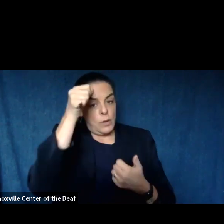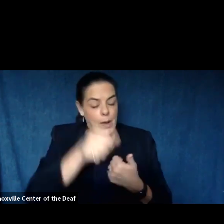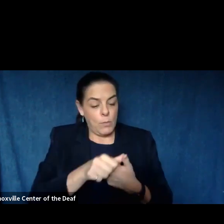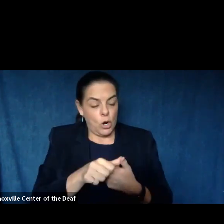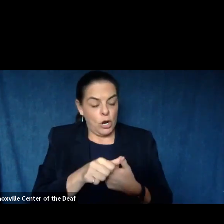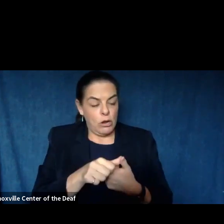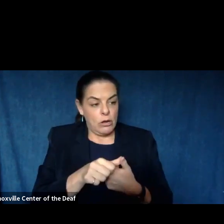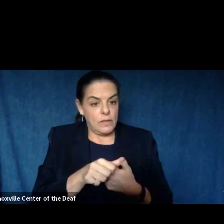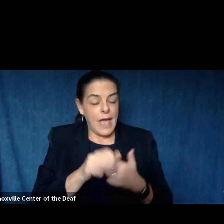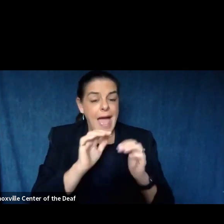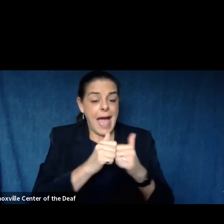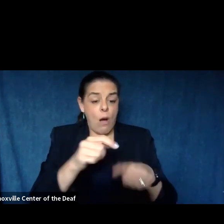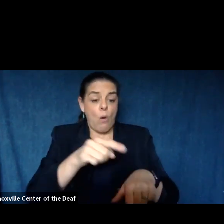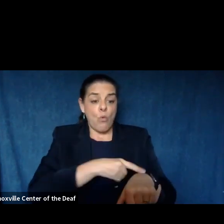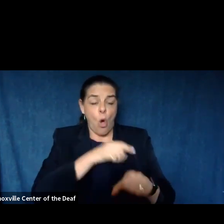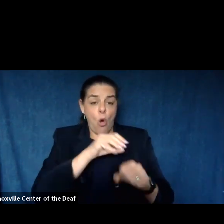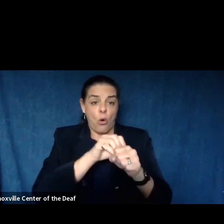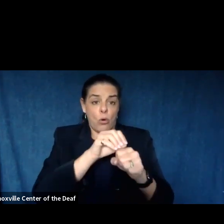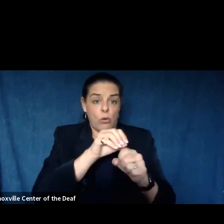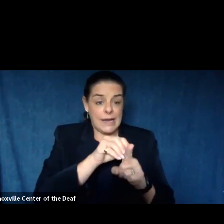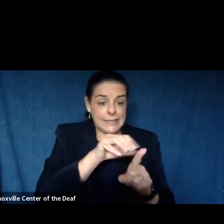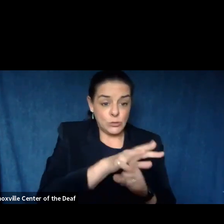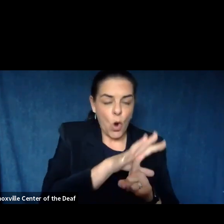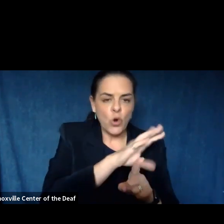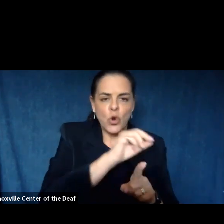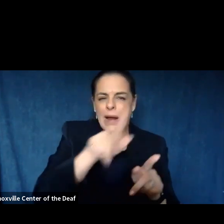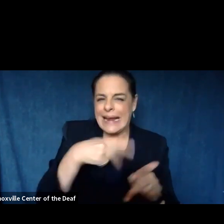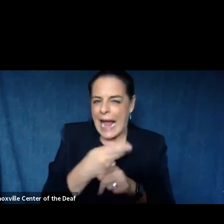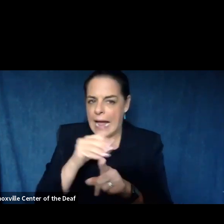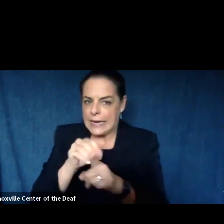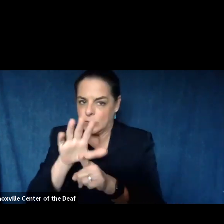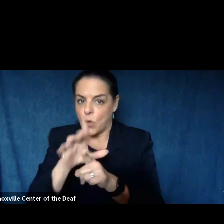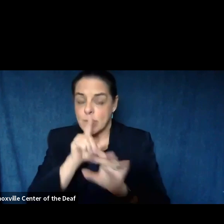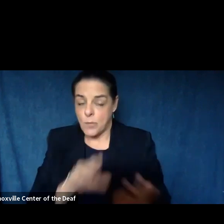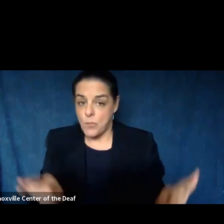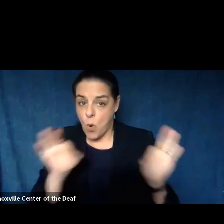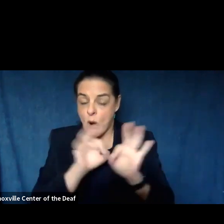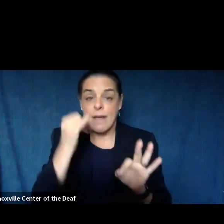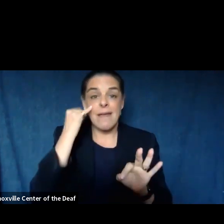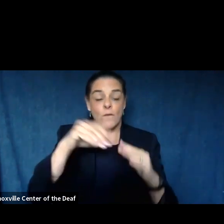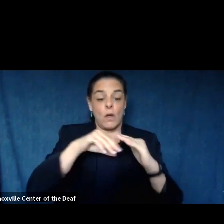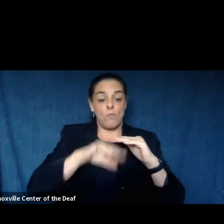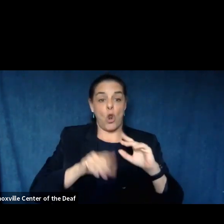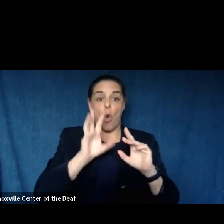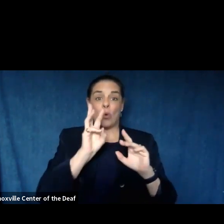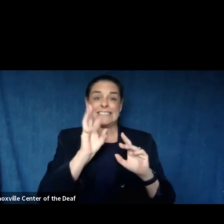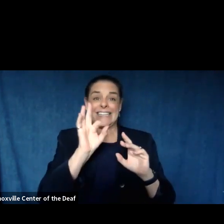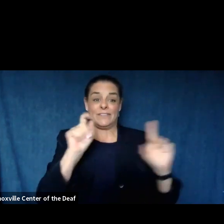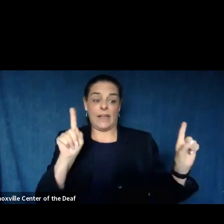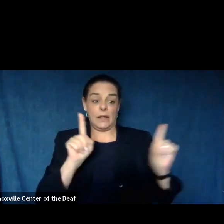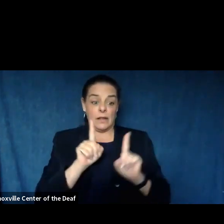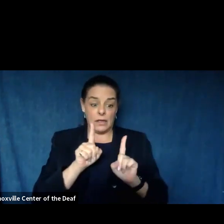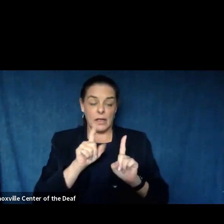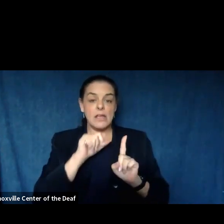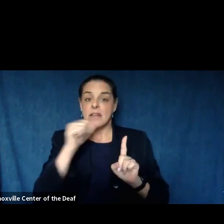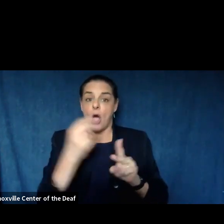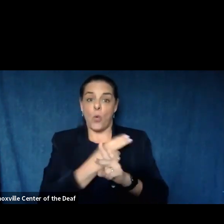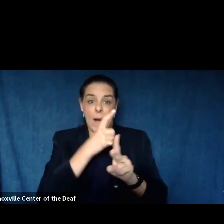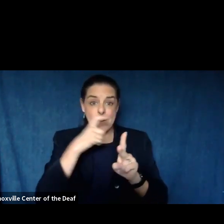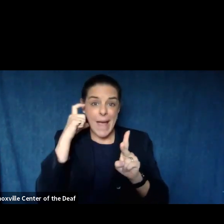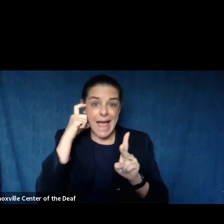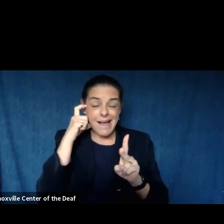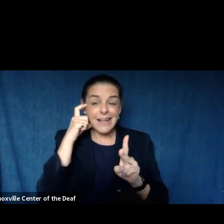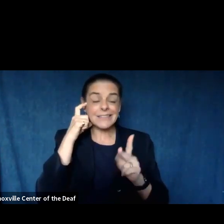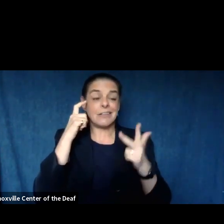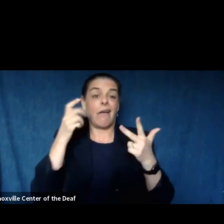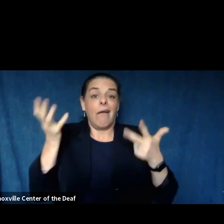length of exposure and the type of exposure is important. If you're less than 6 feet away and not wearing a mask and you're there having a conversation